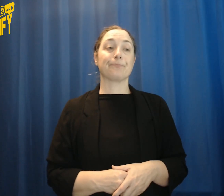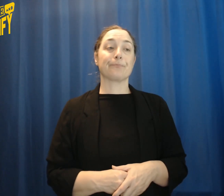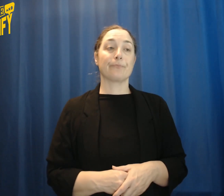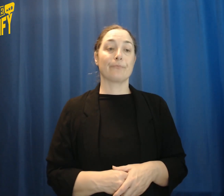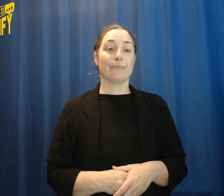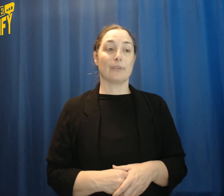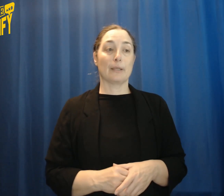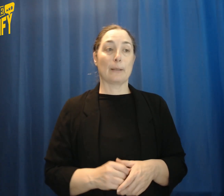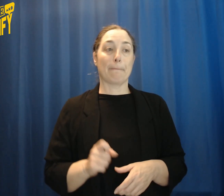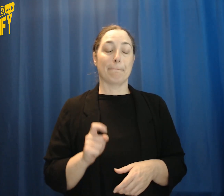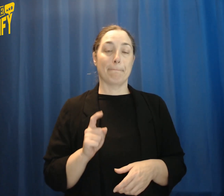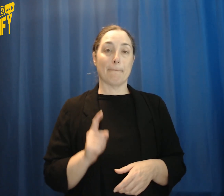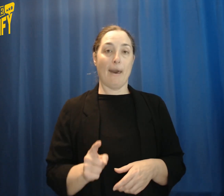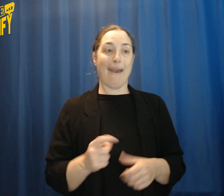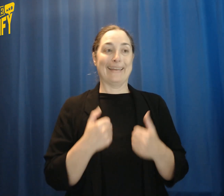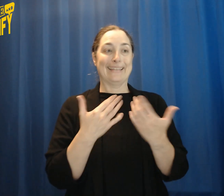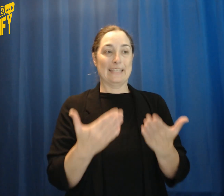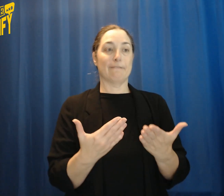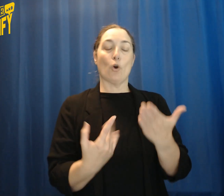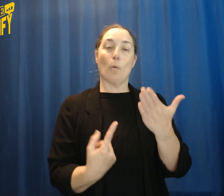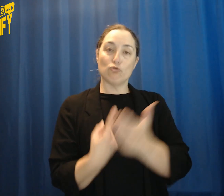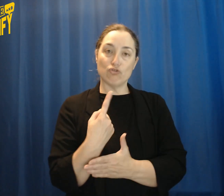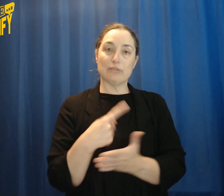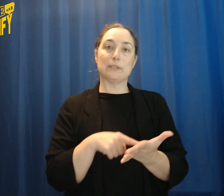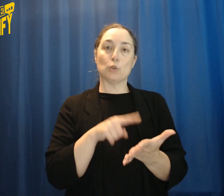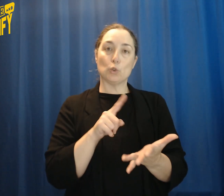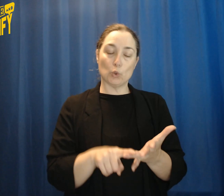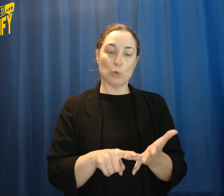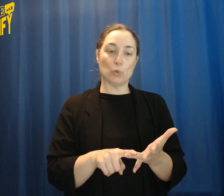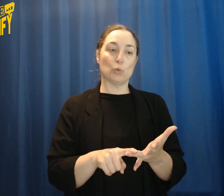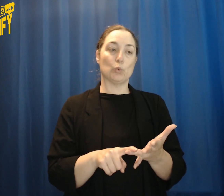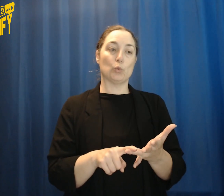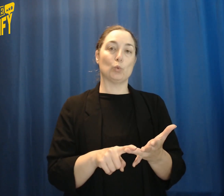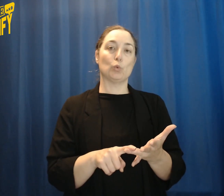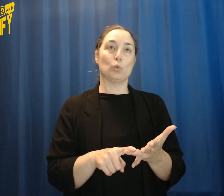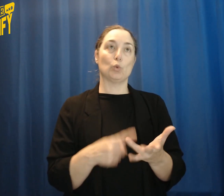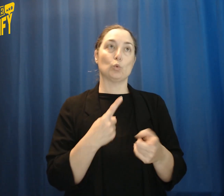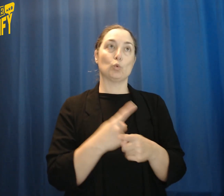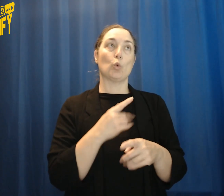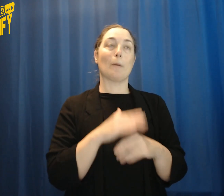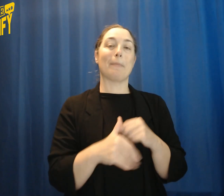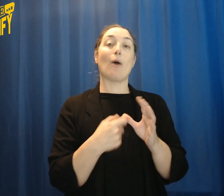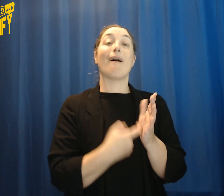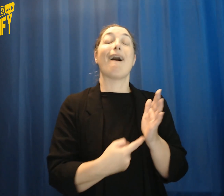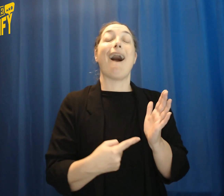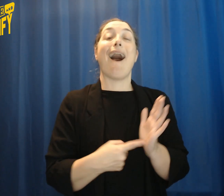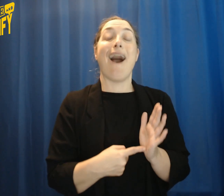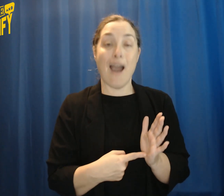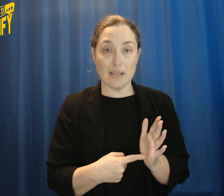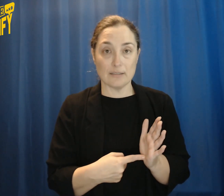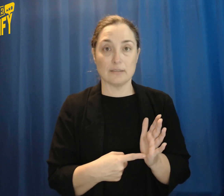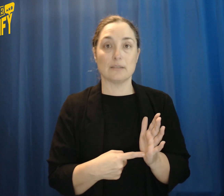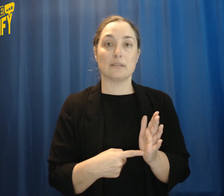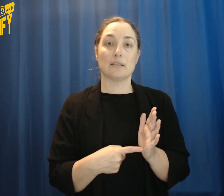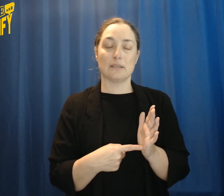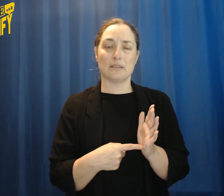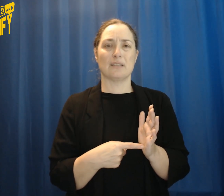give people an opportunity to be heard artistically, I think that is